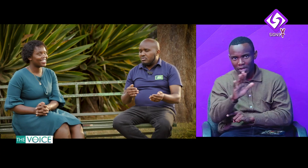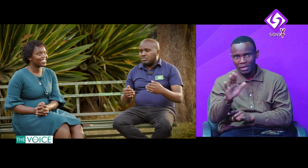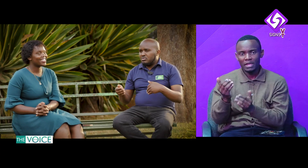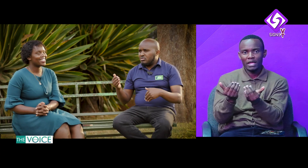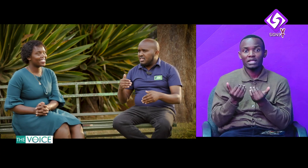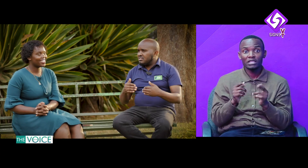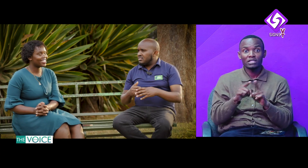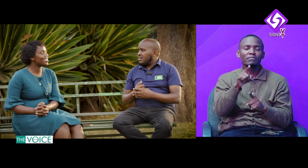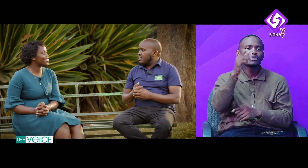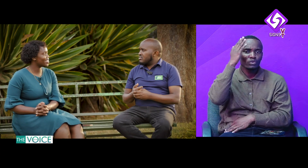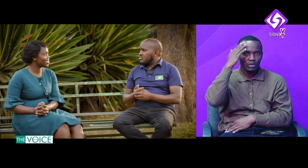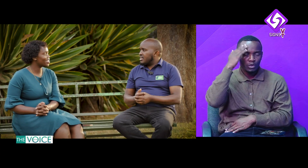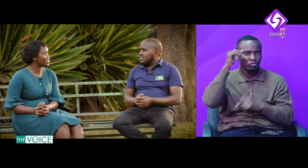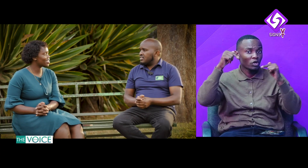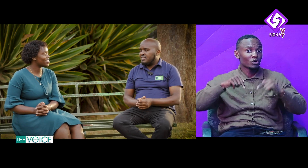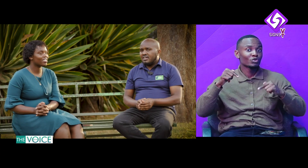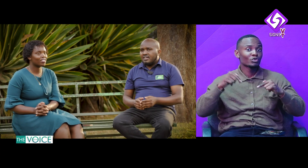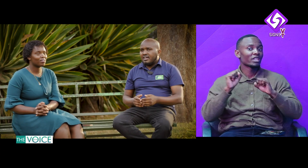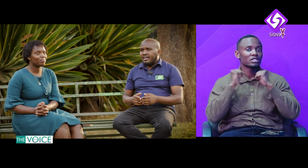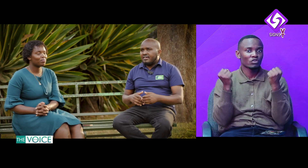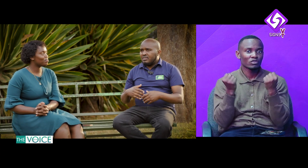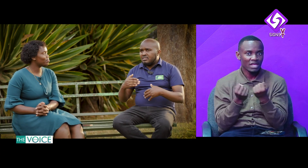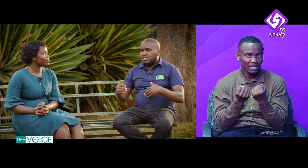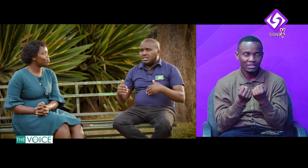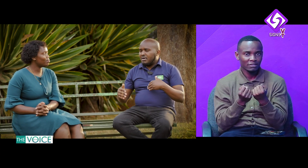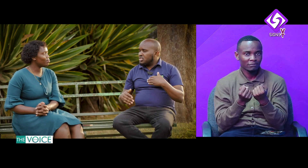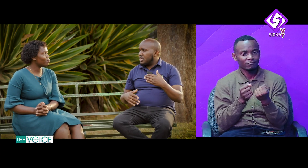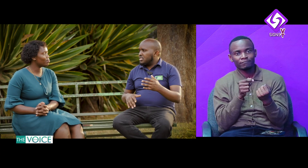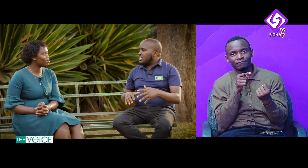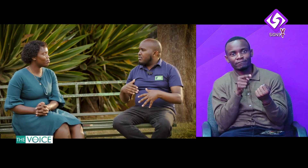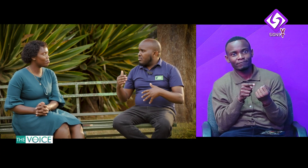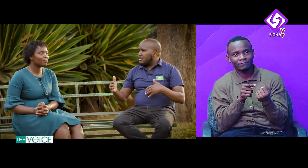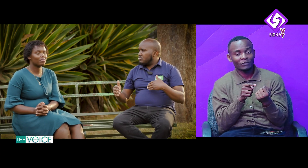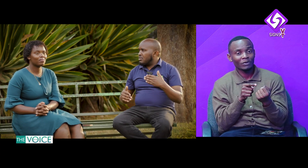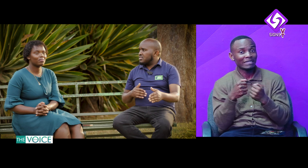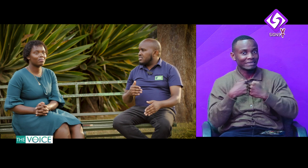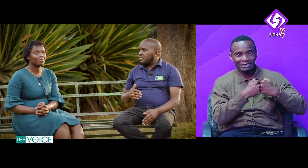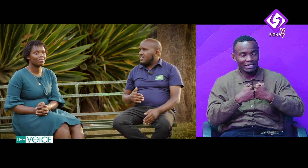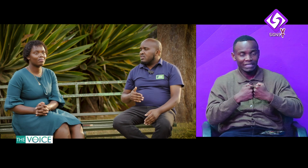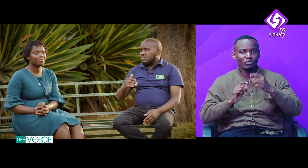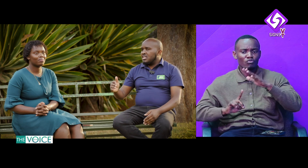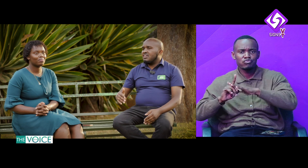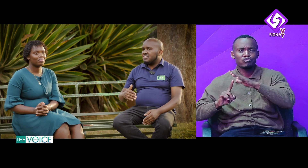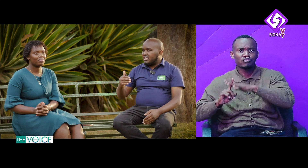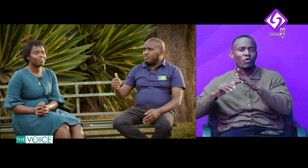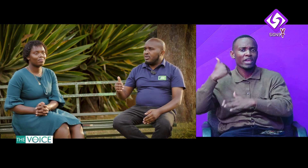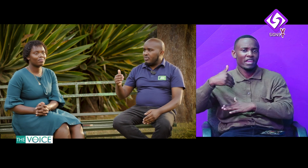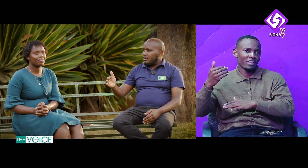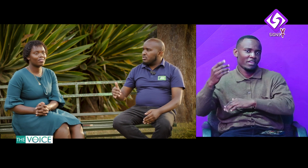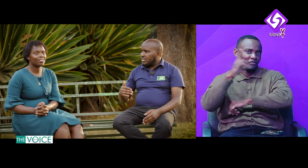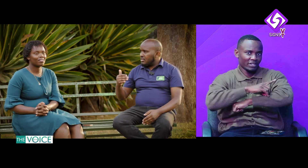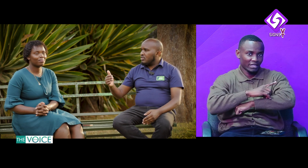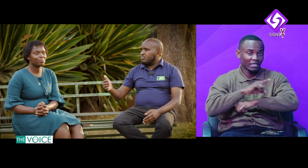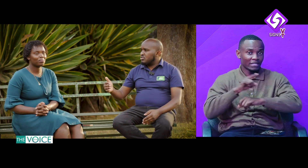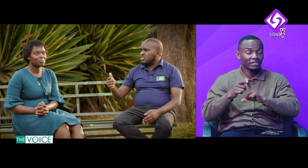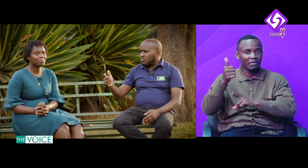know, on today's society, emerging challenges come in on a day-to-day basis. So at any given time, we are able